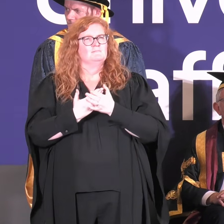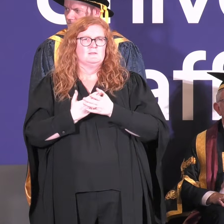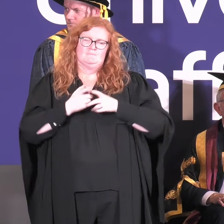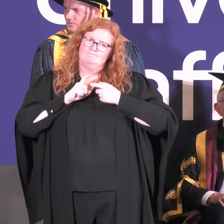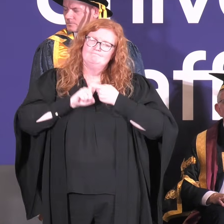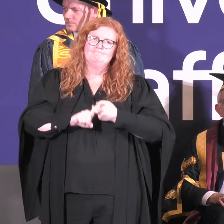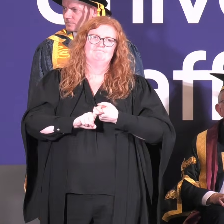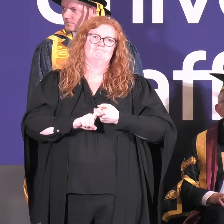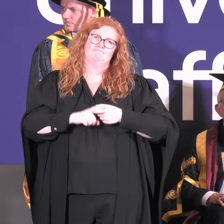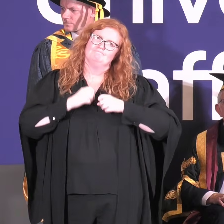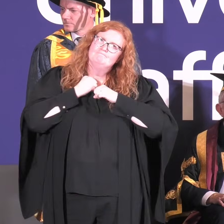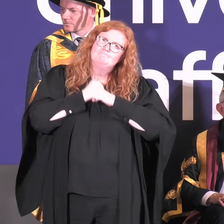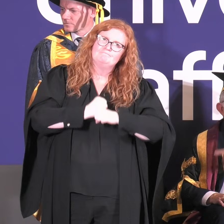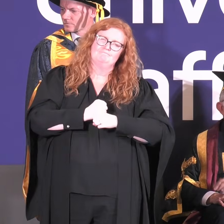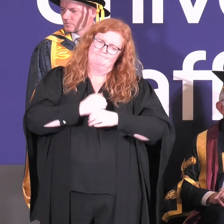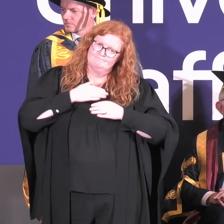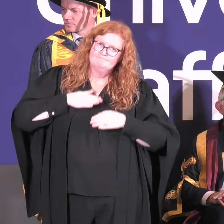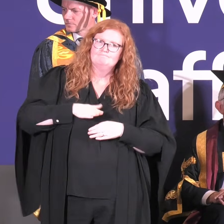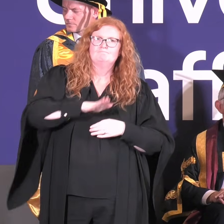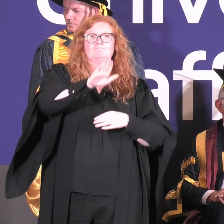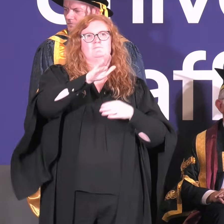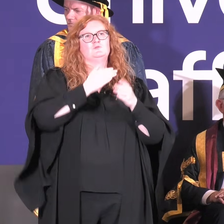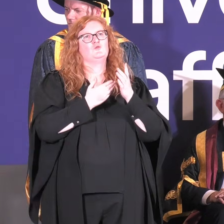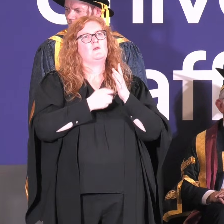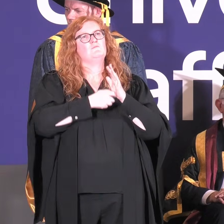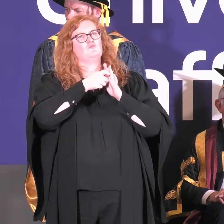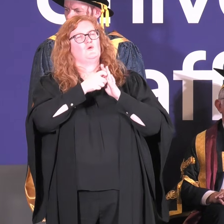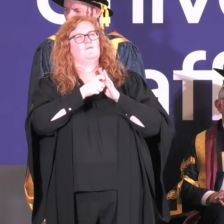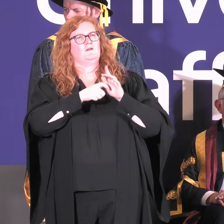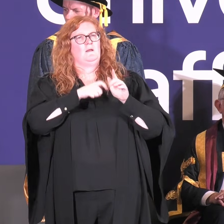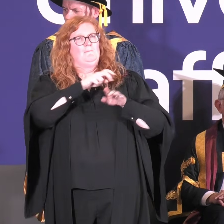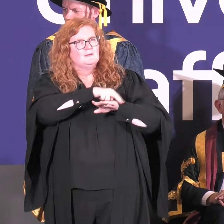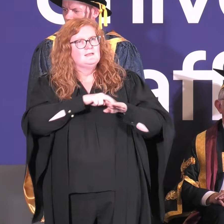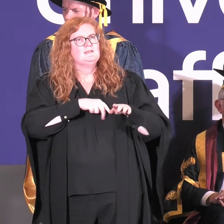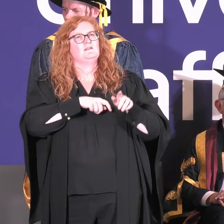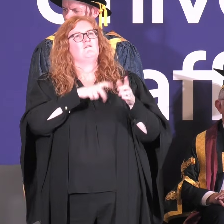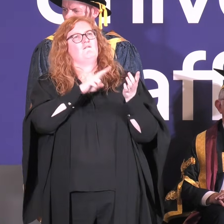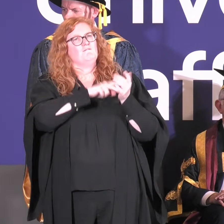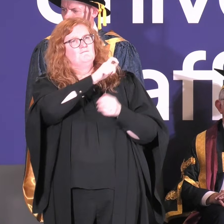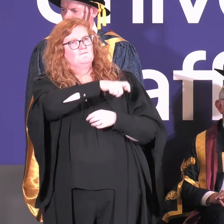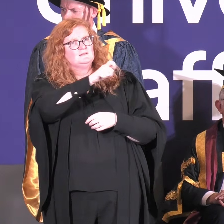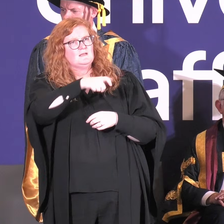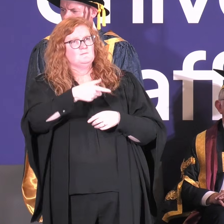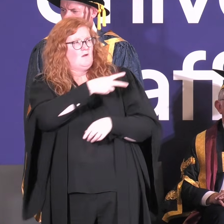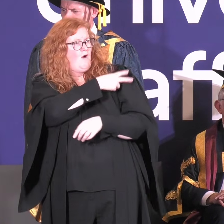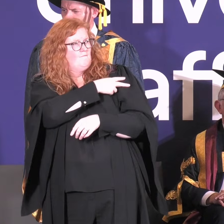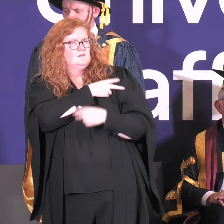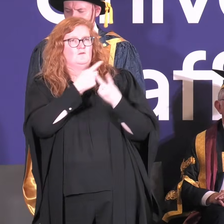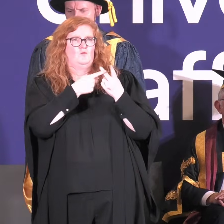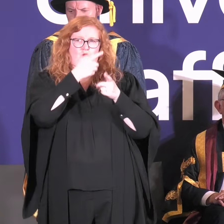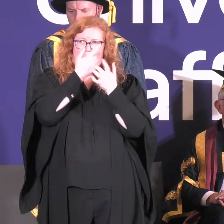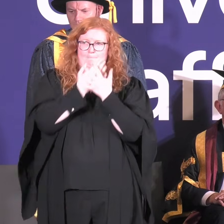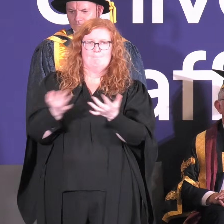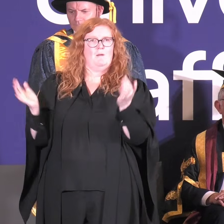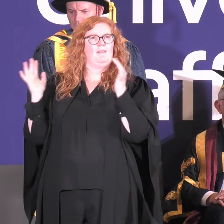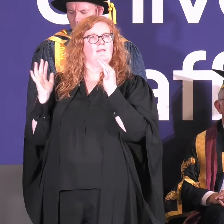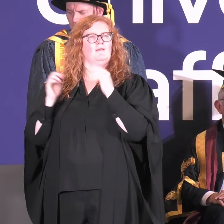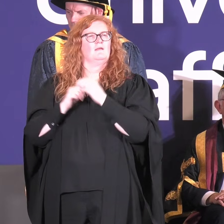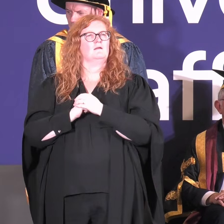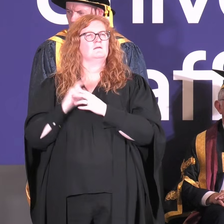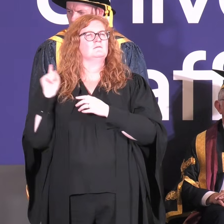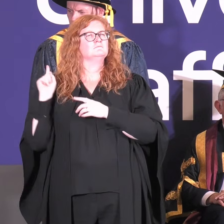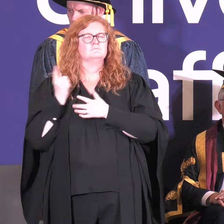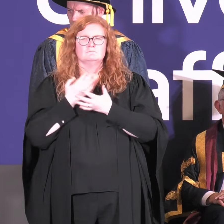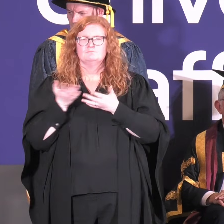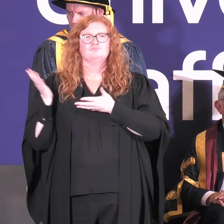in his commitment to improving policing for victims, officers, and the wider public. He has delivered training